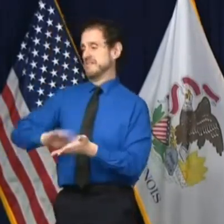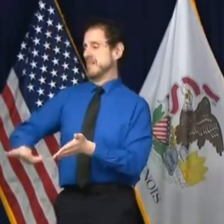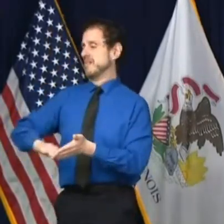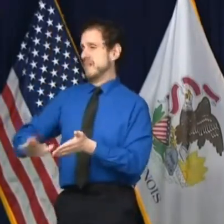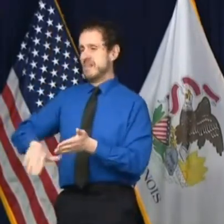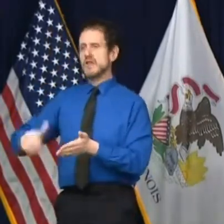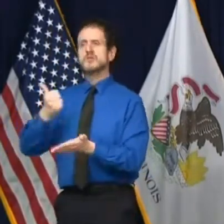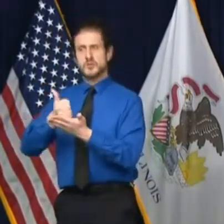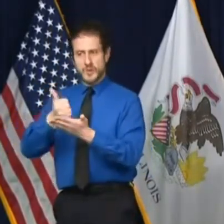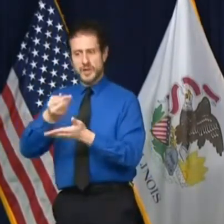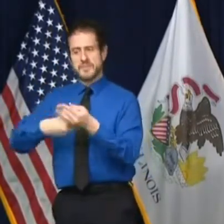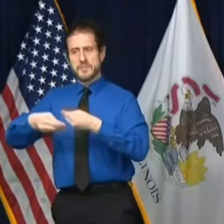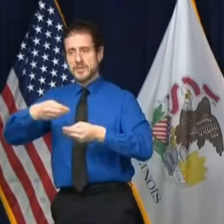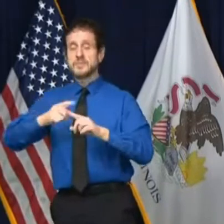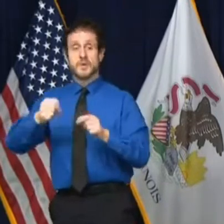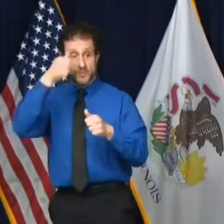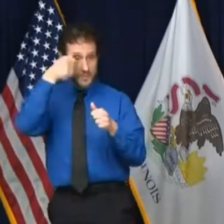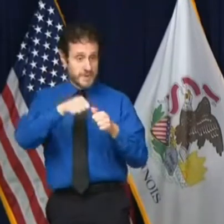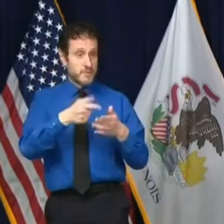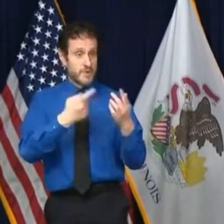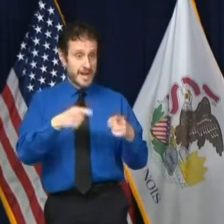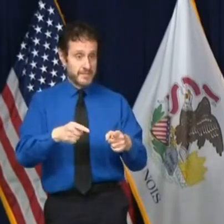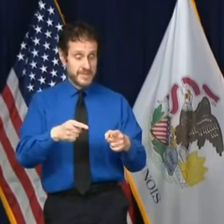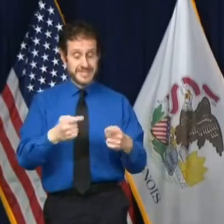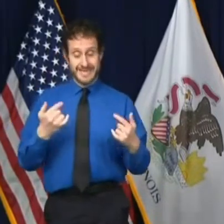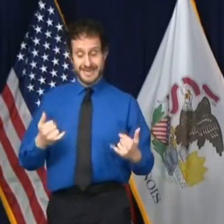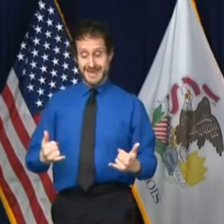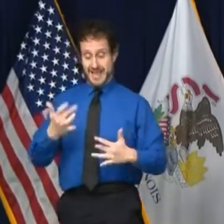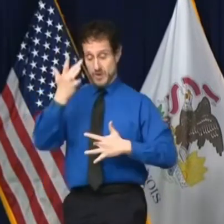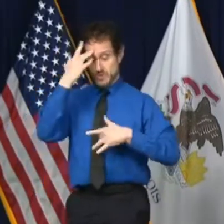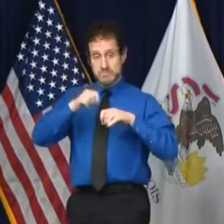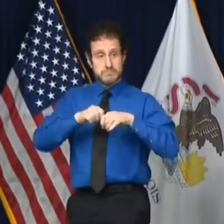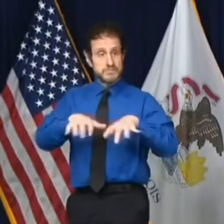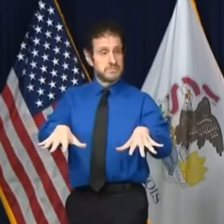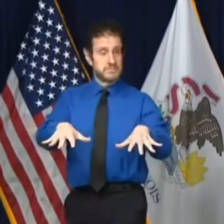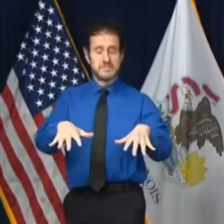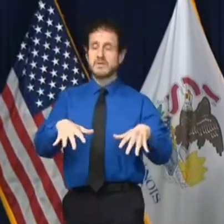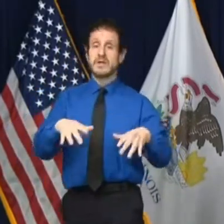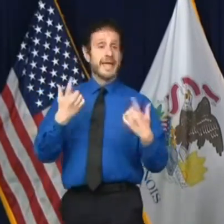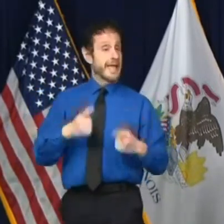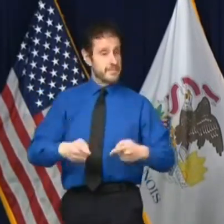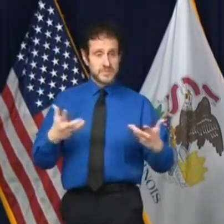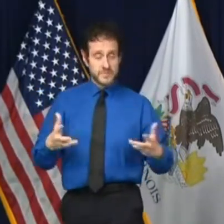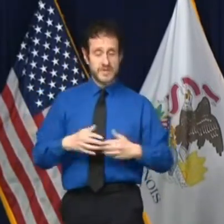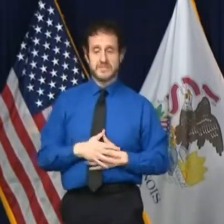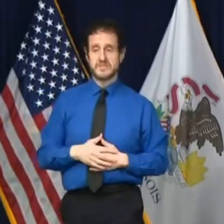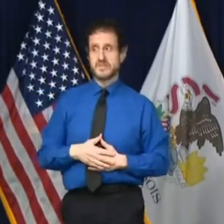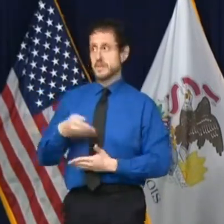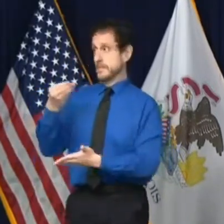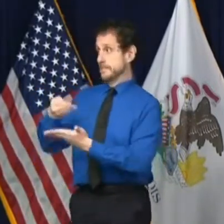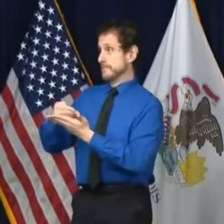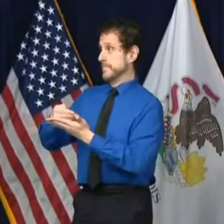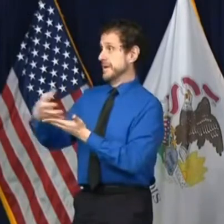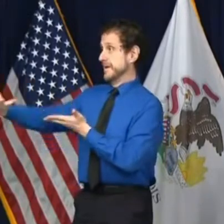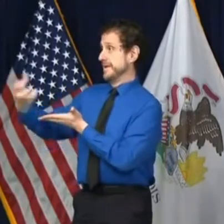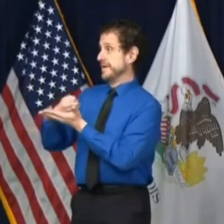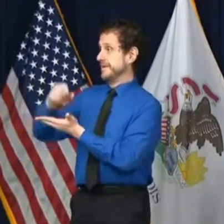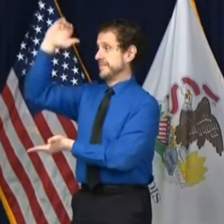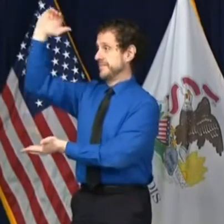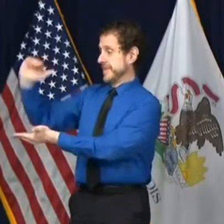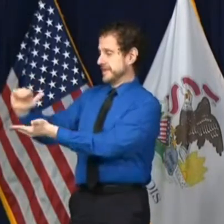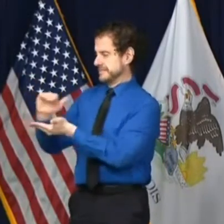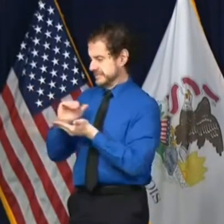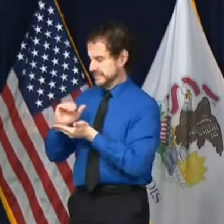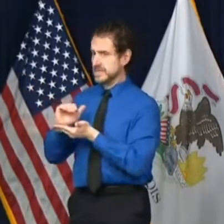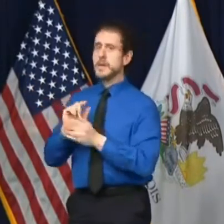problem. But remember what happens in a pandemic like this. We have a decreasing amount of revenue coming in and an increasing